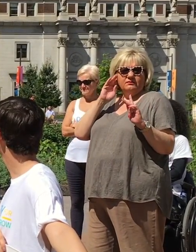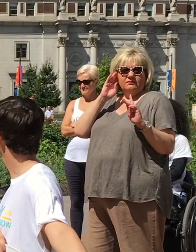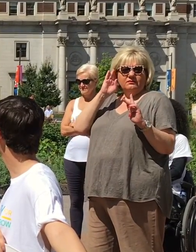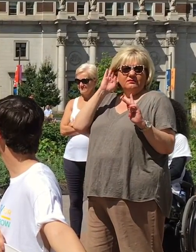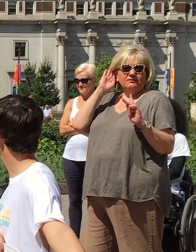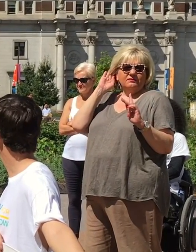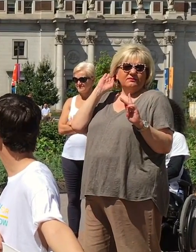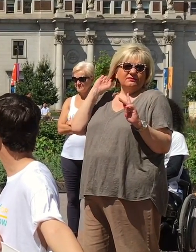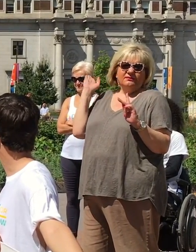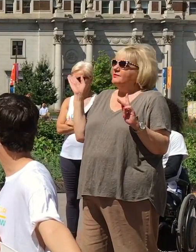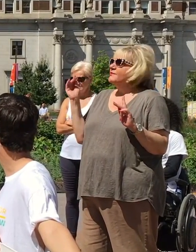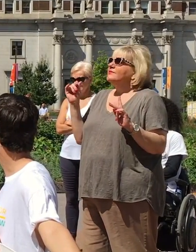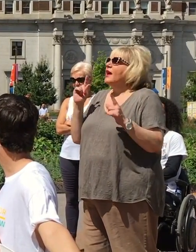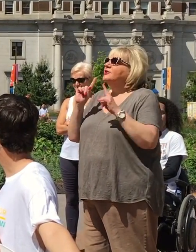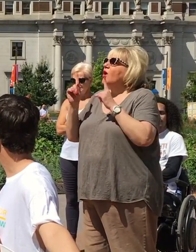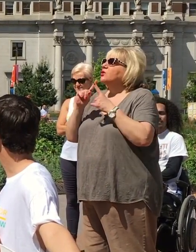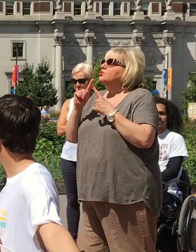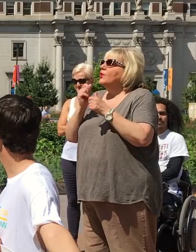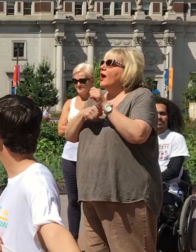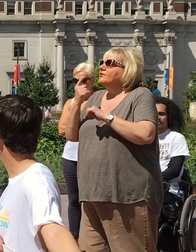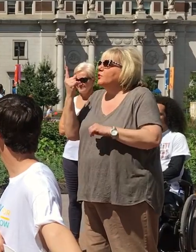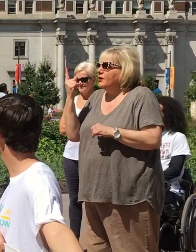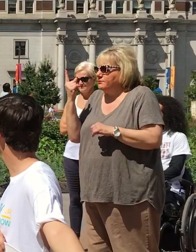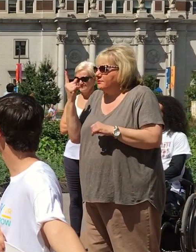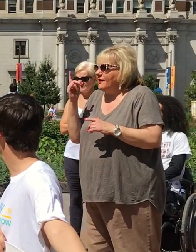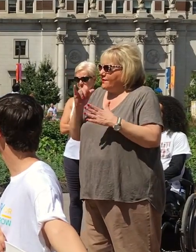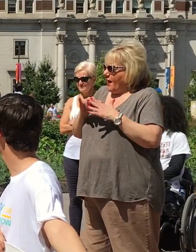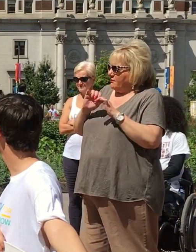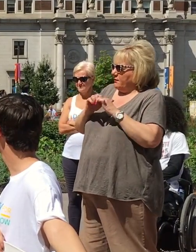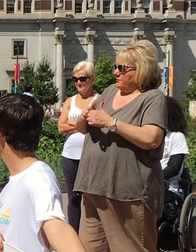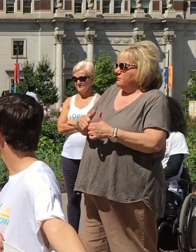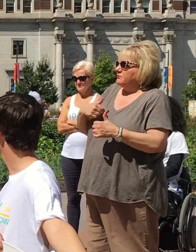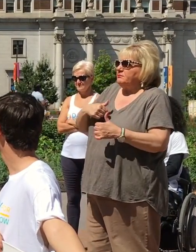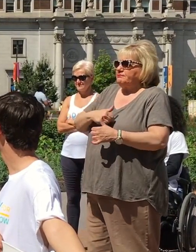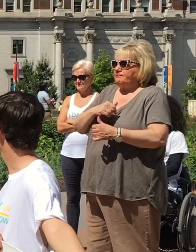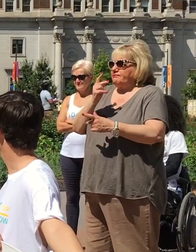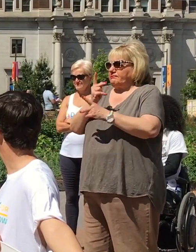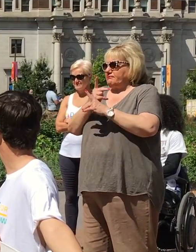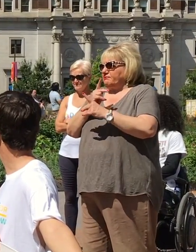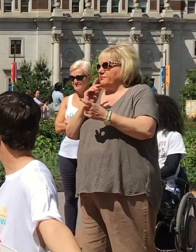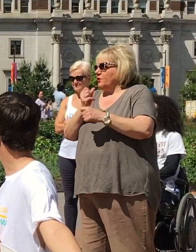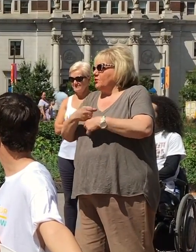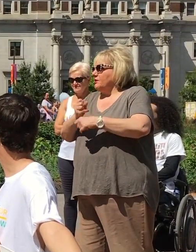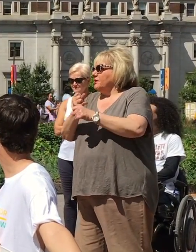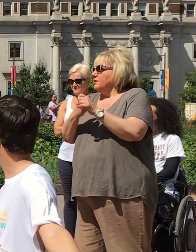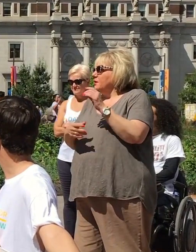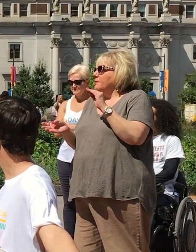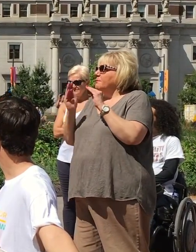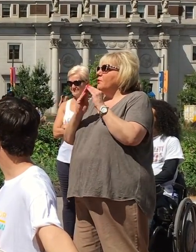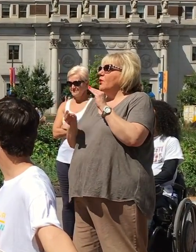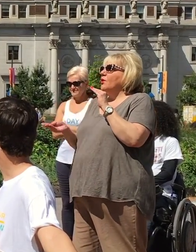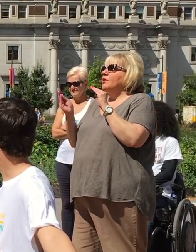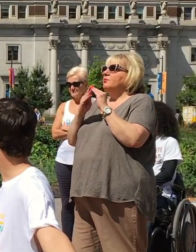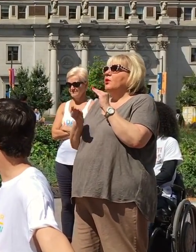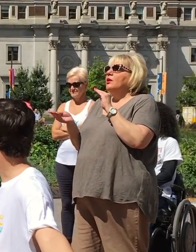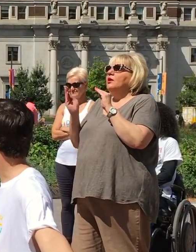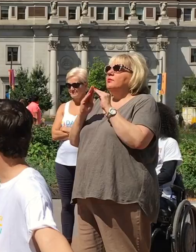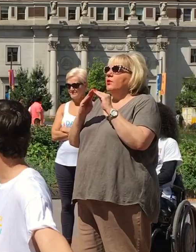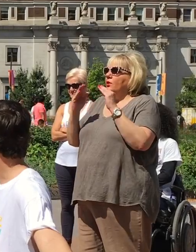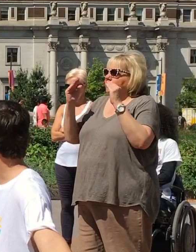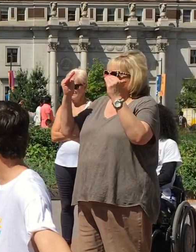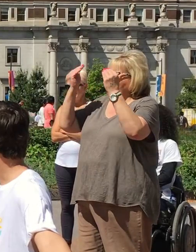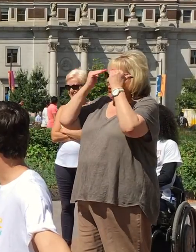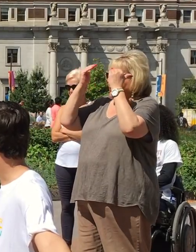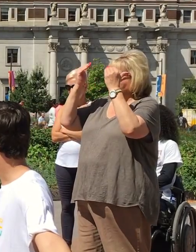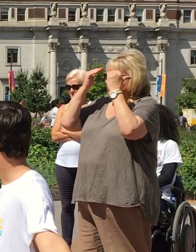know, just talk to everybody about it. That's the way that we keep creating more and more awareness to it.